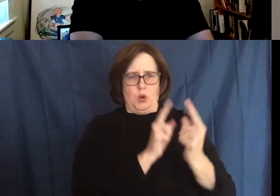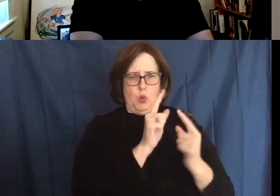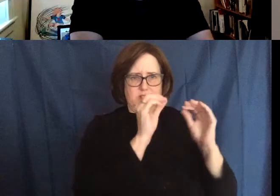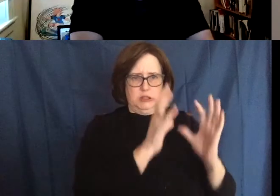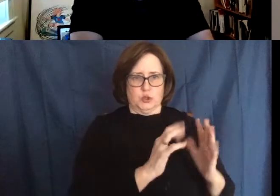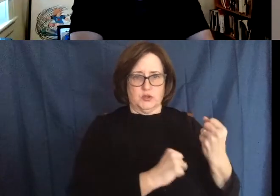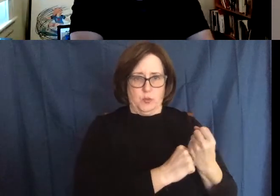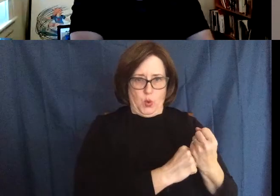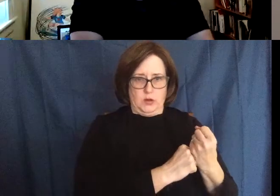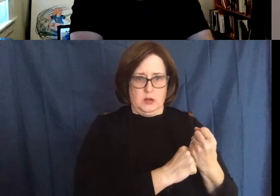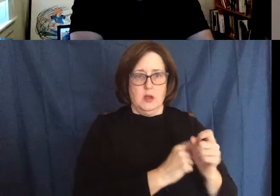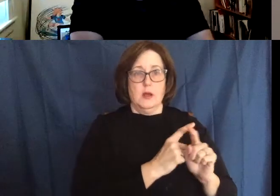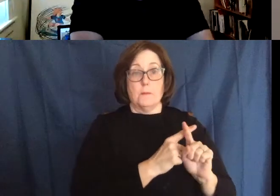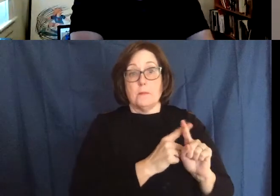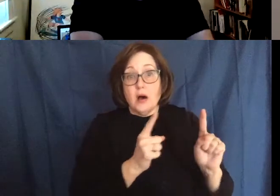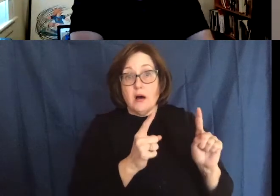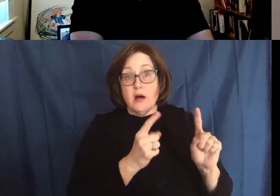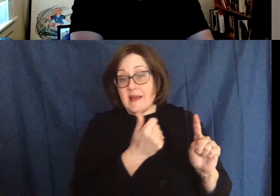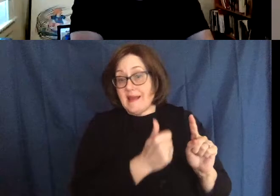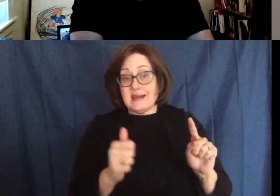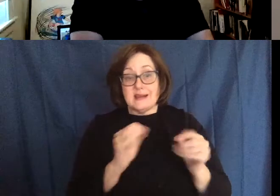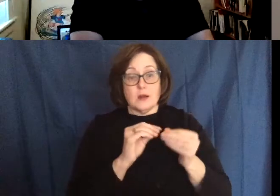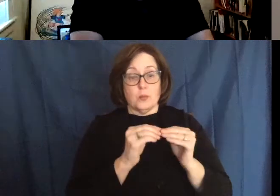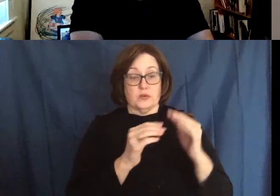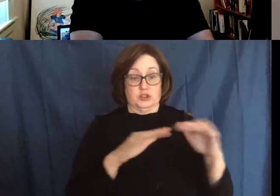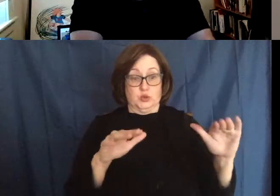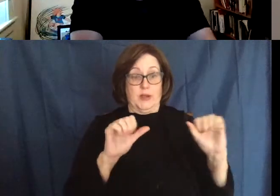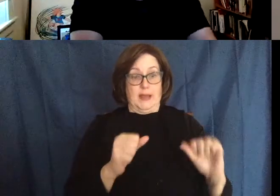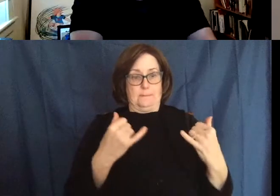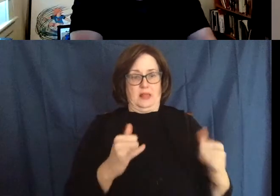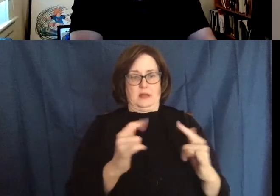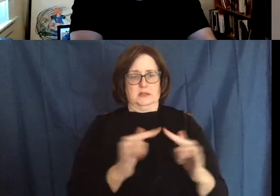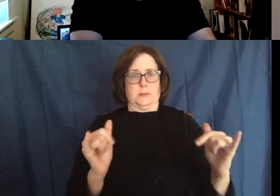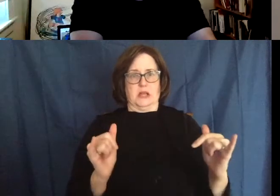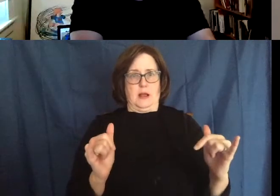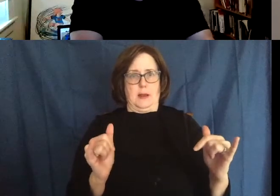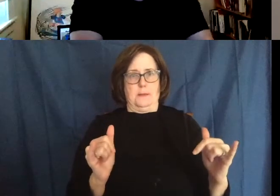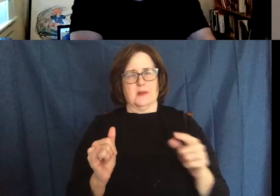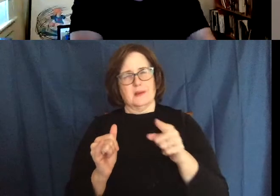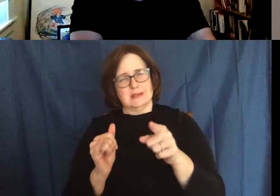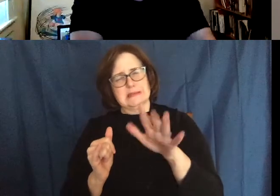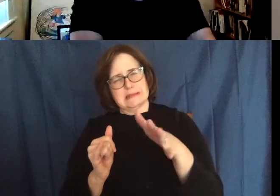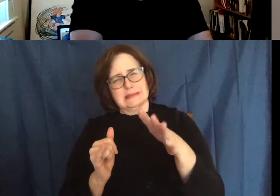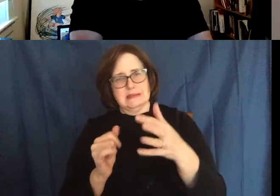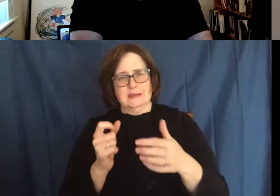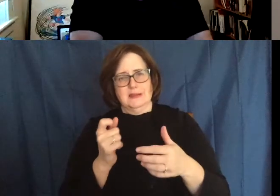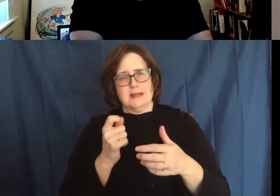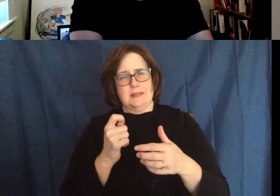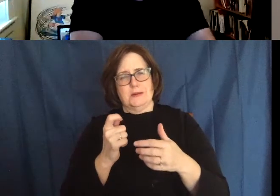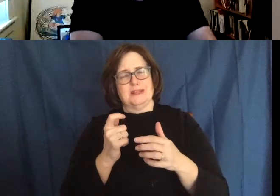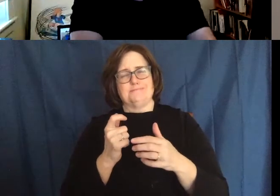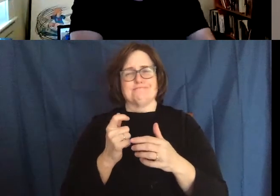any number of children can be playing at the same time. Of course, they're exaggerating a little bit there to get